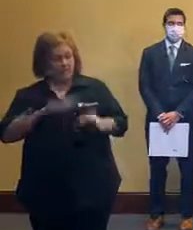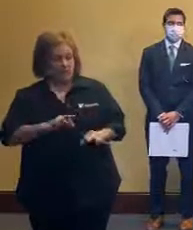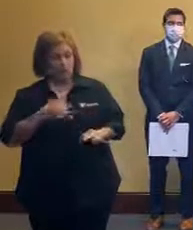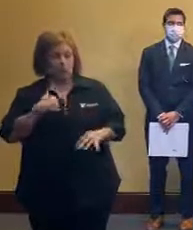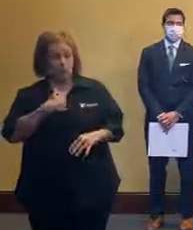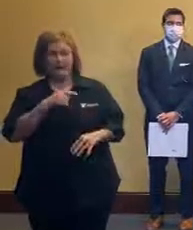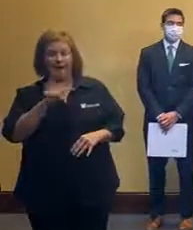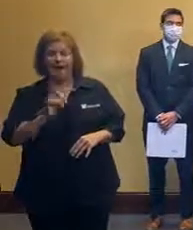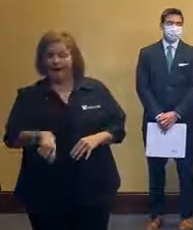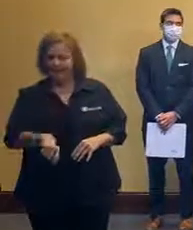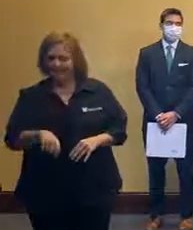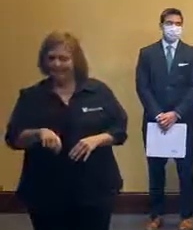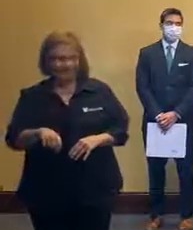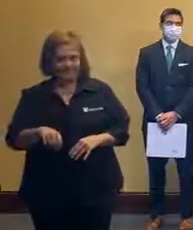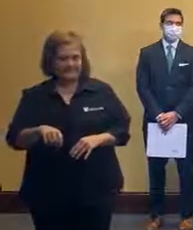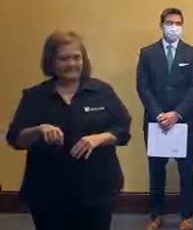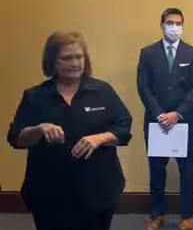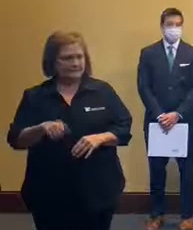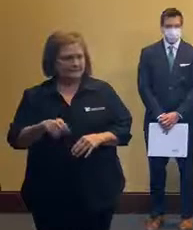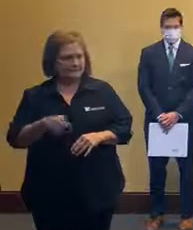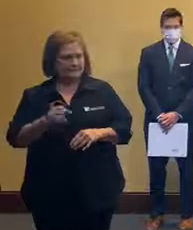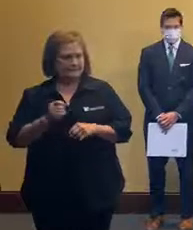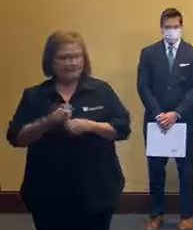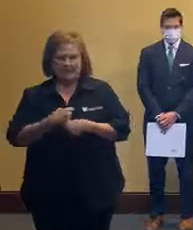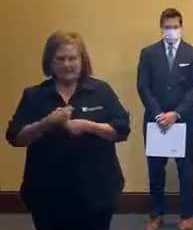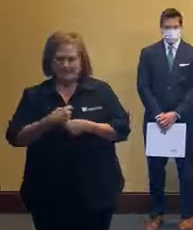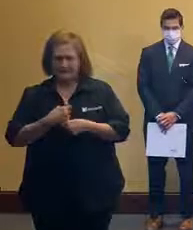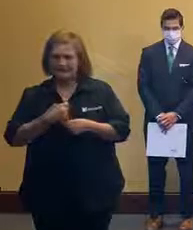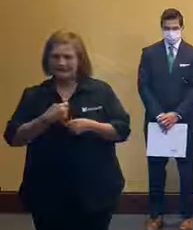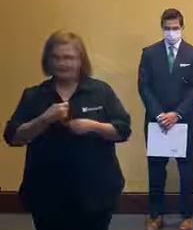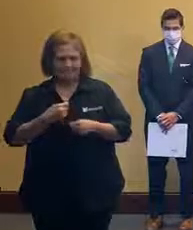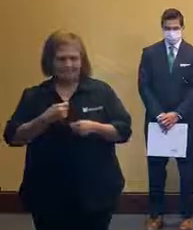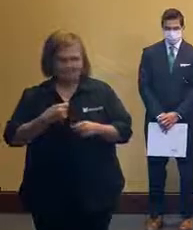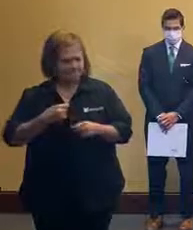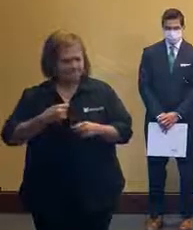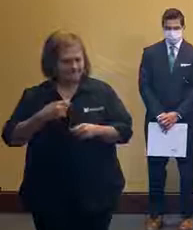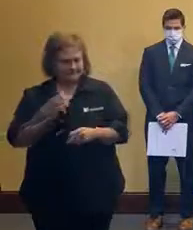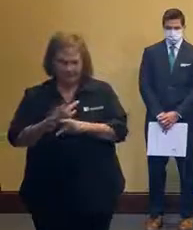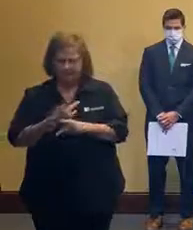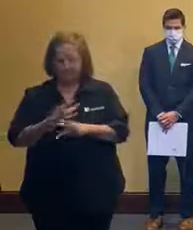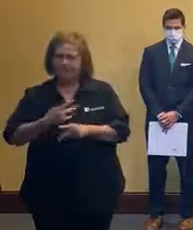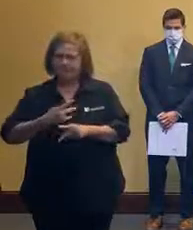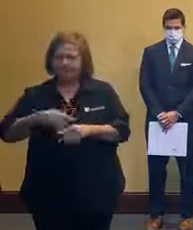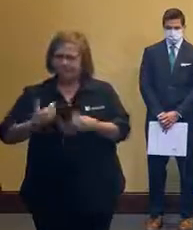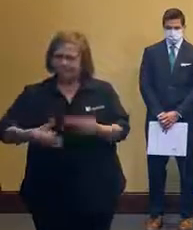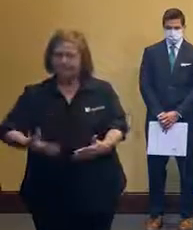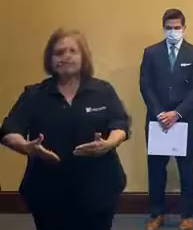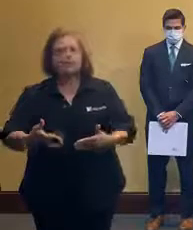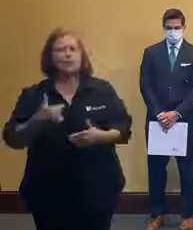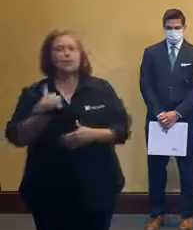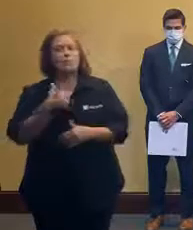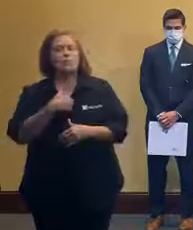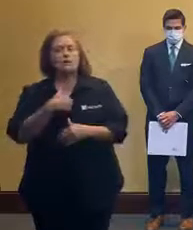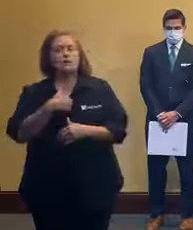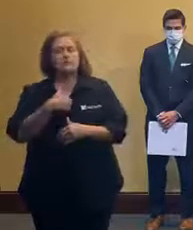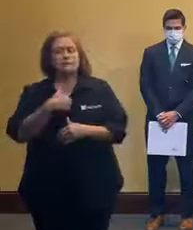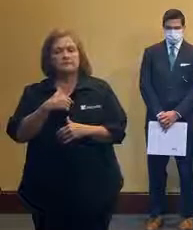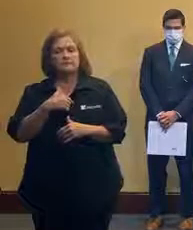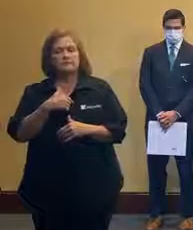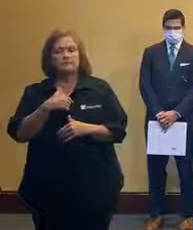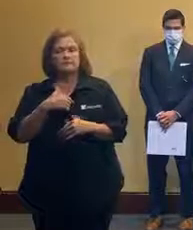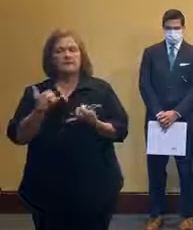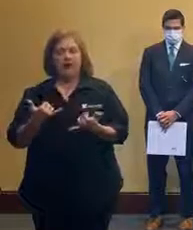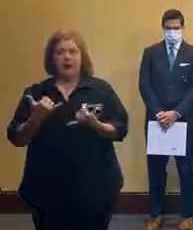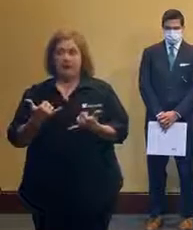make coming really out of the gate. We're now about almost two